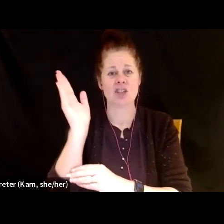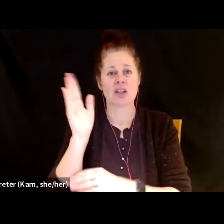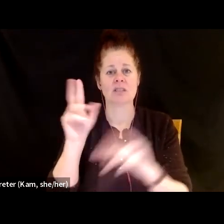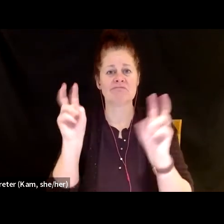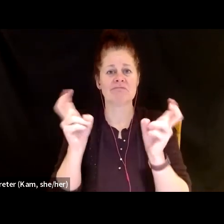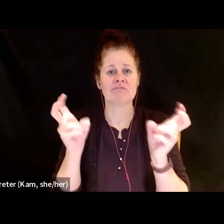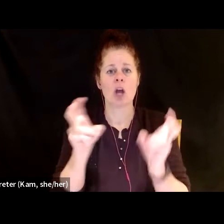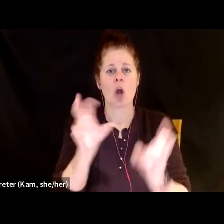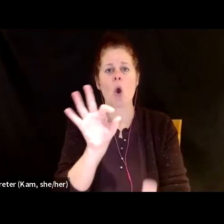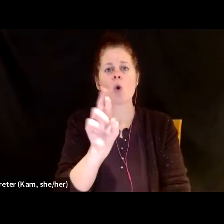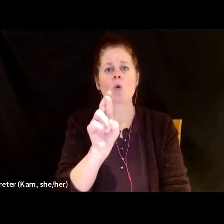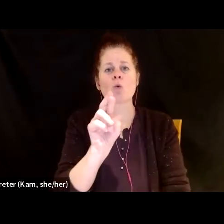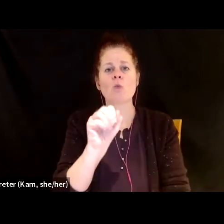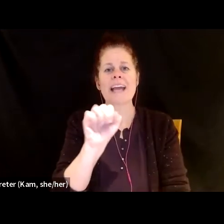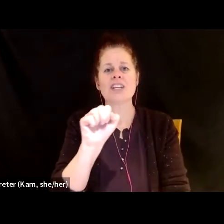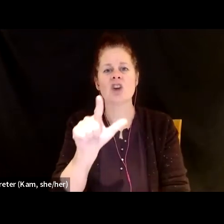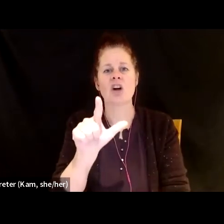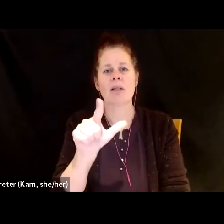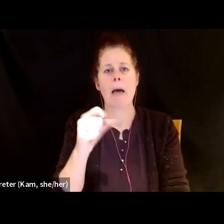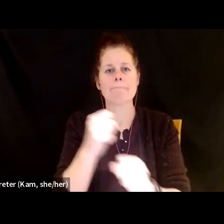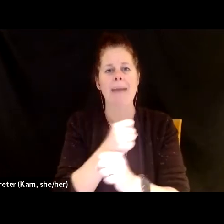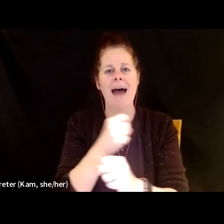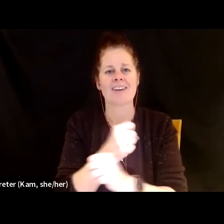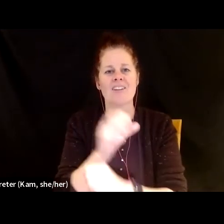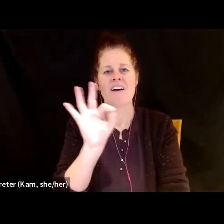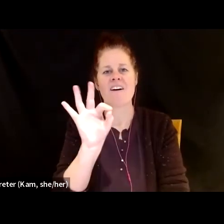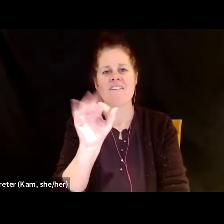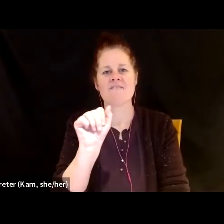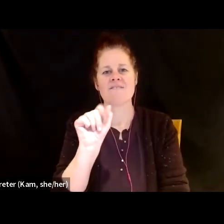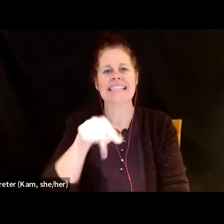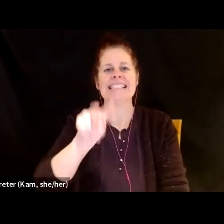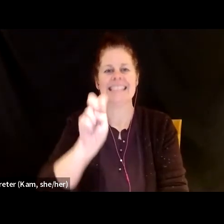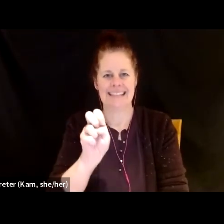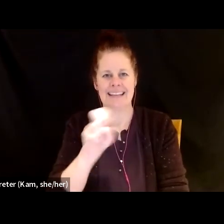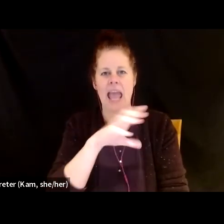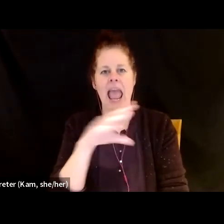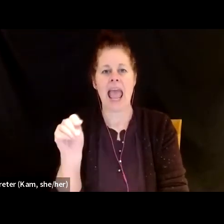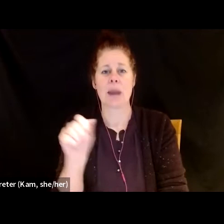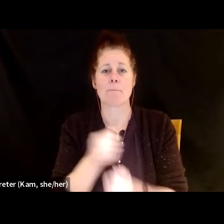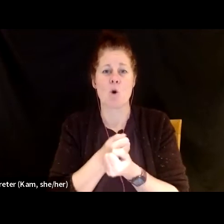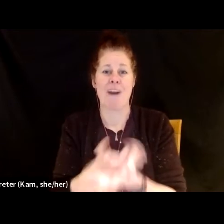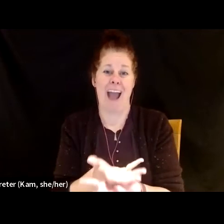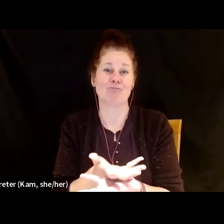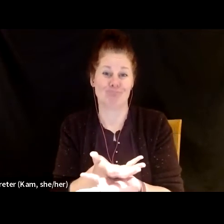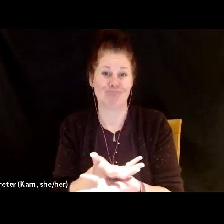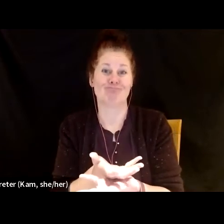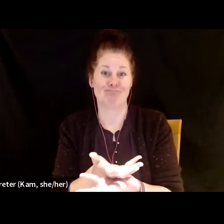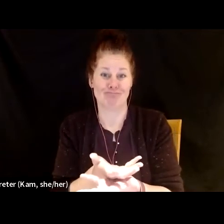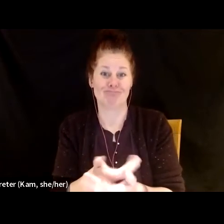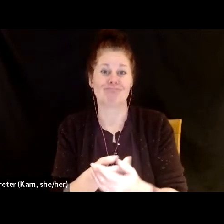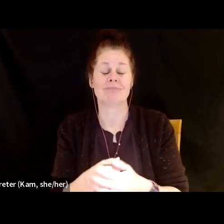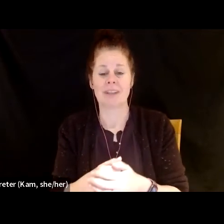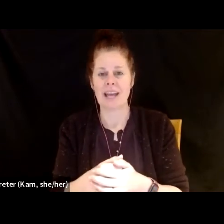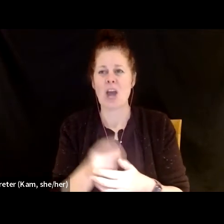battle fatigue and burnout, and also compassion fatigue, which we all are experiencing